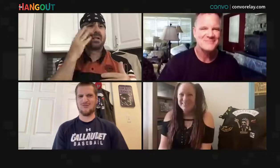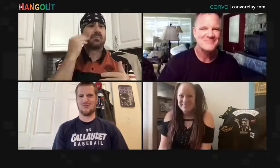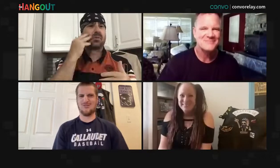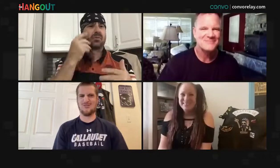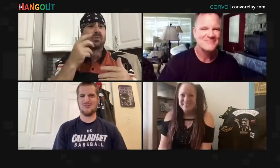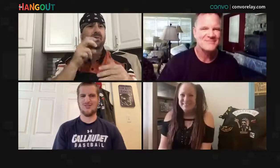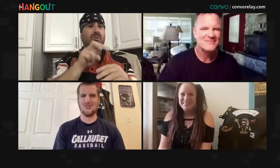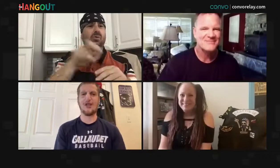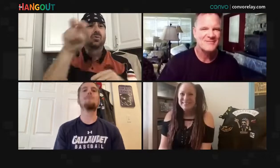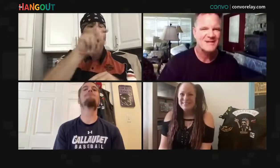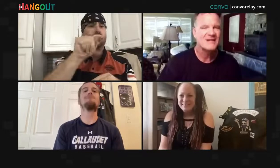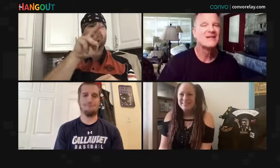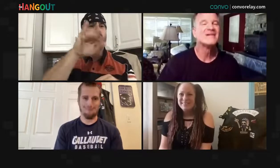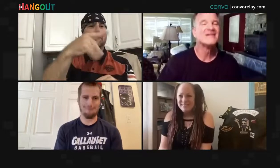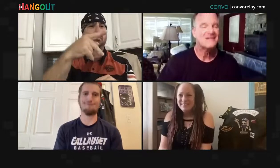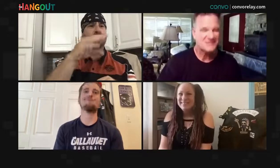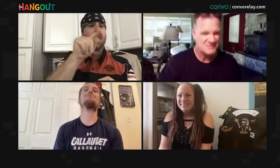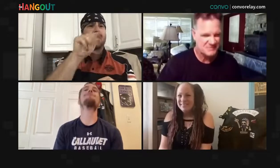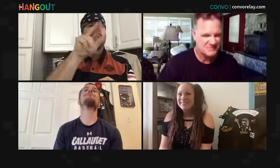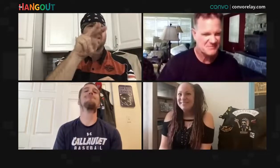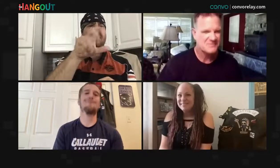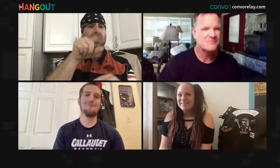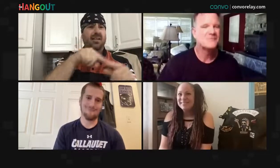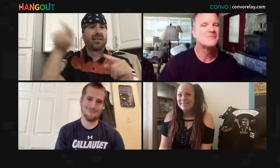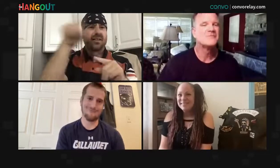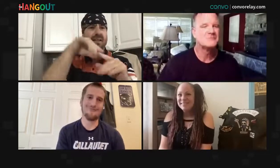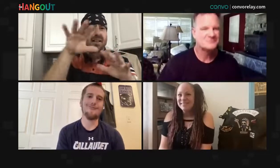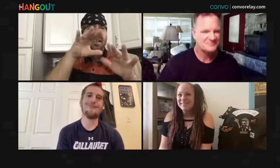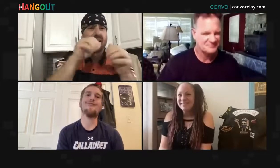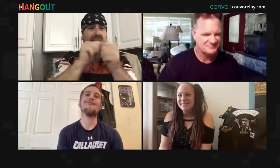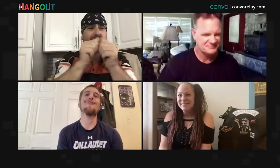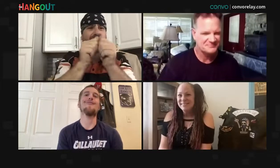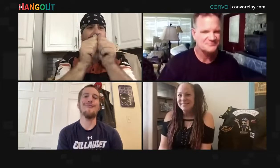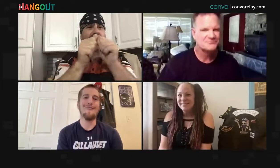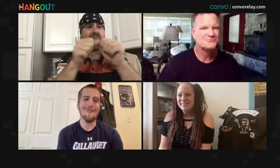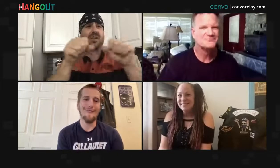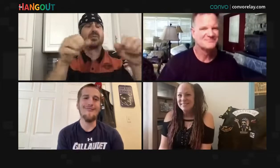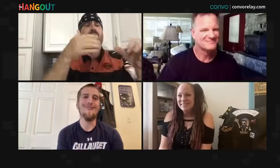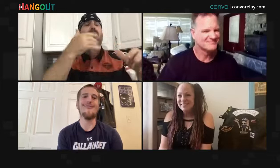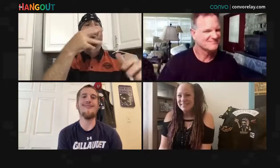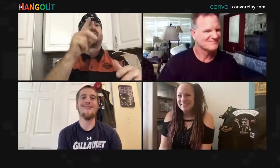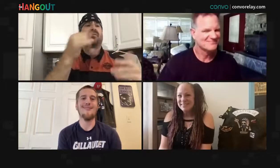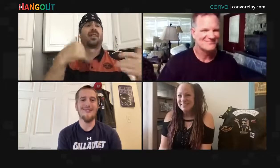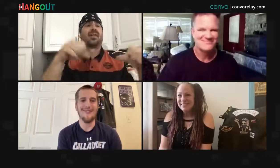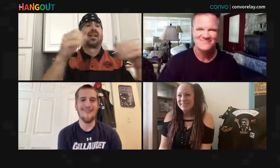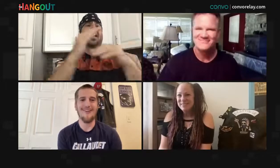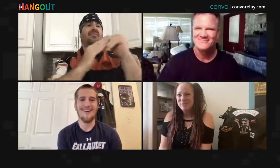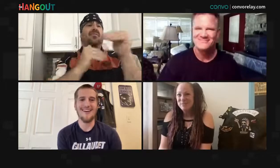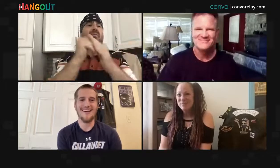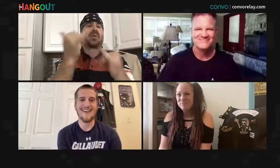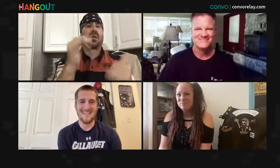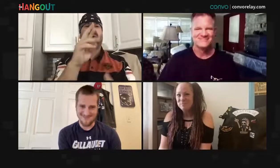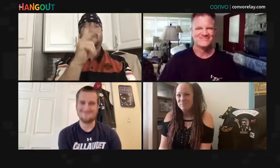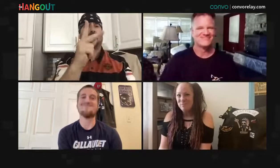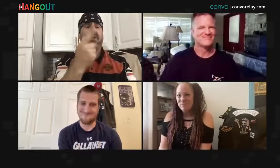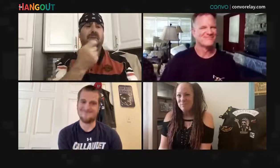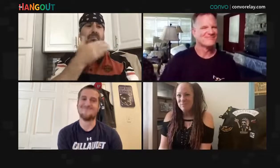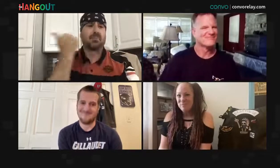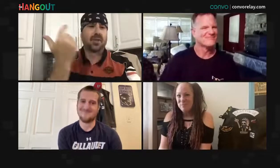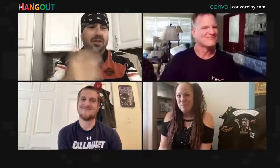I started my experience traveling long distances, long trips. And now I have my Harley